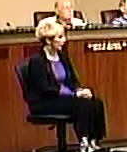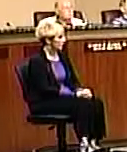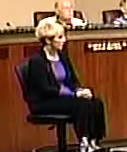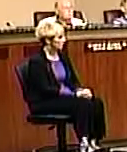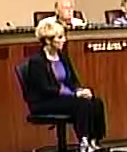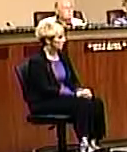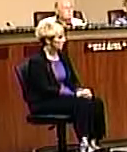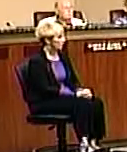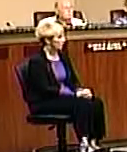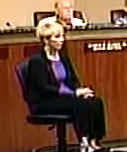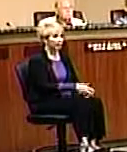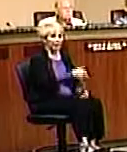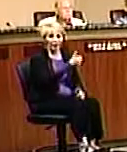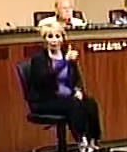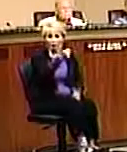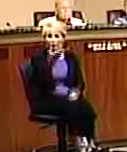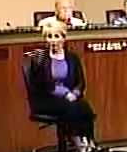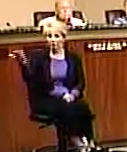Anyone else?